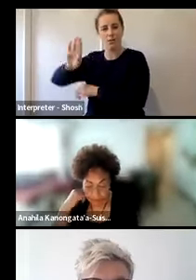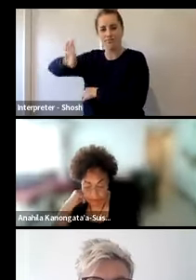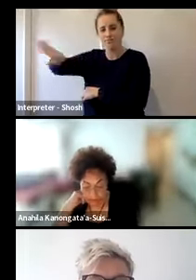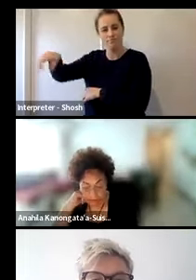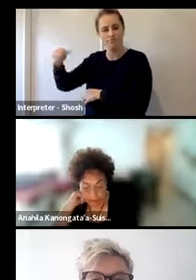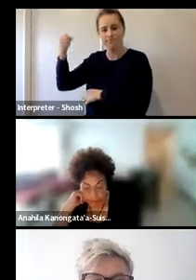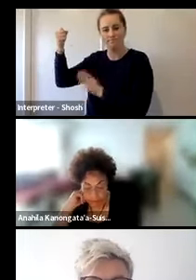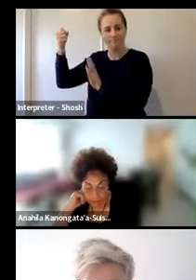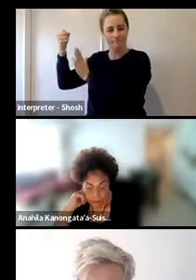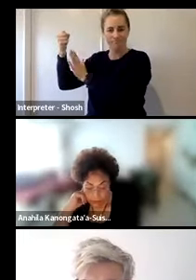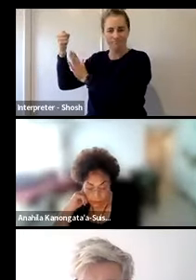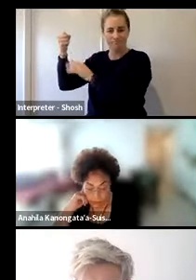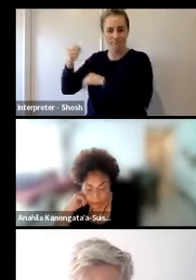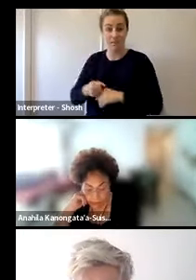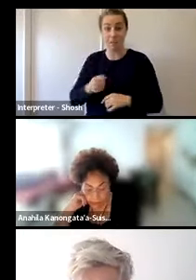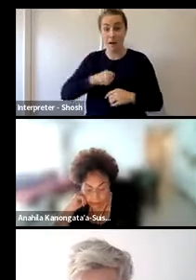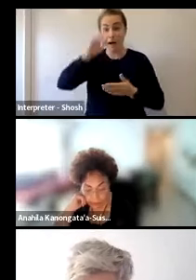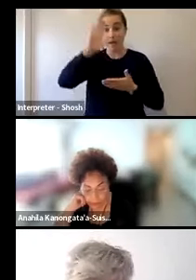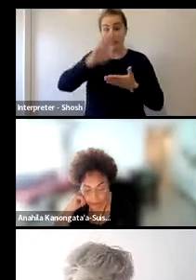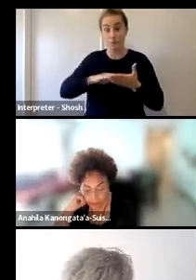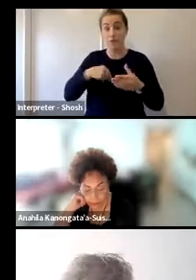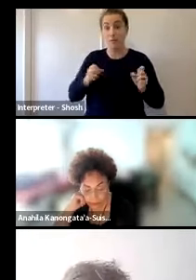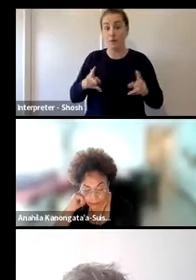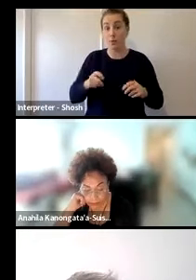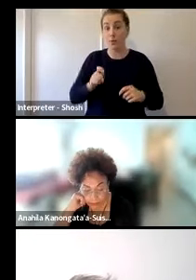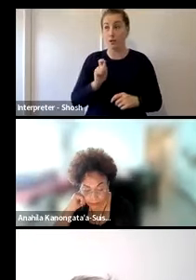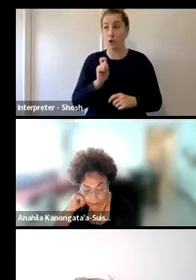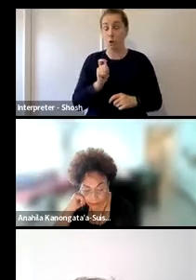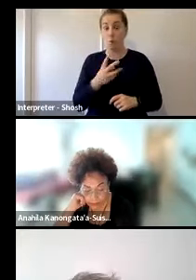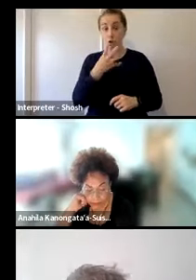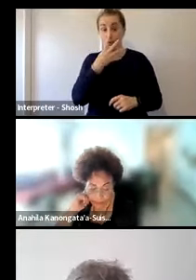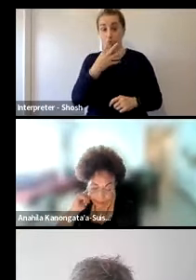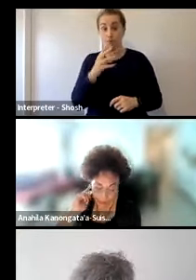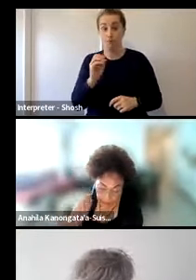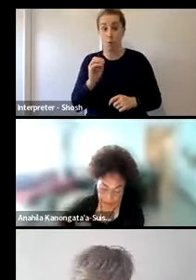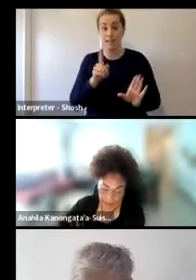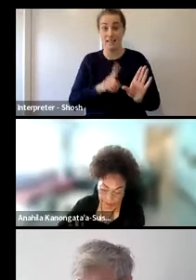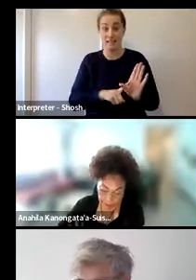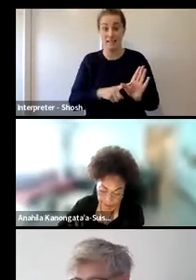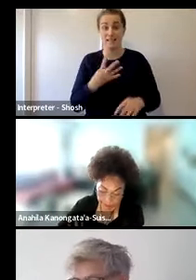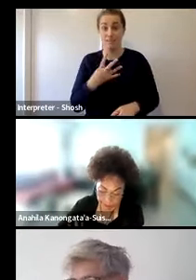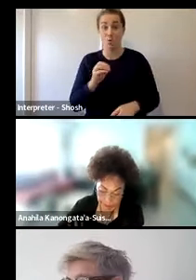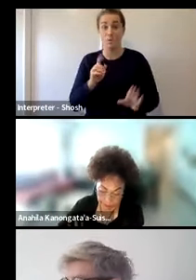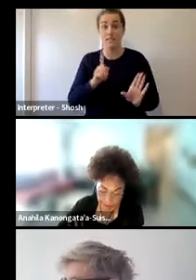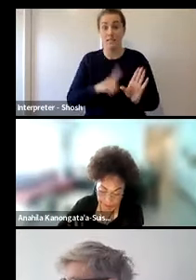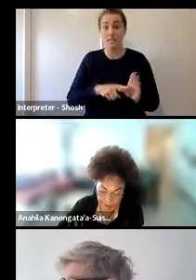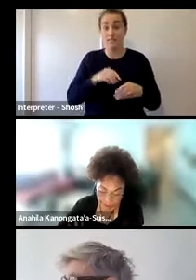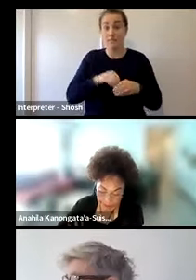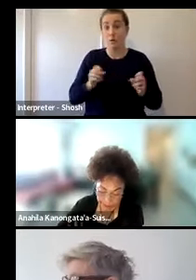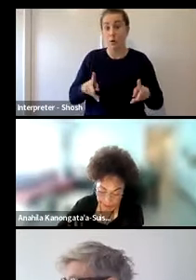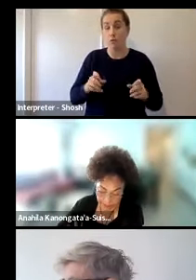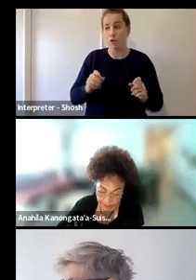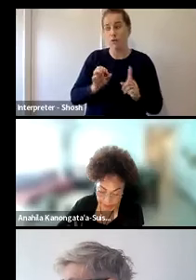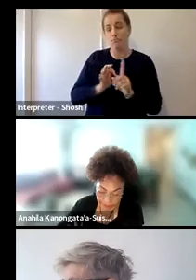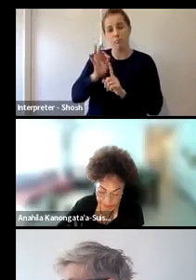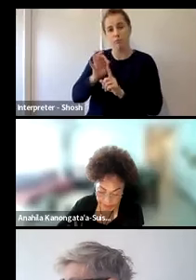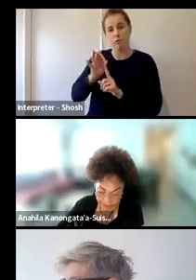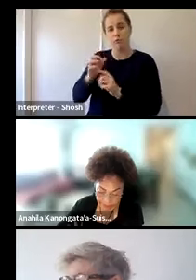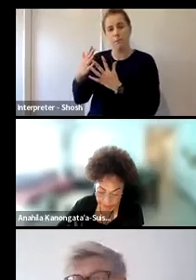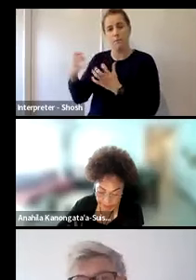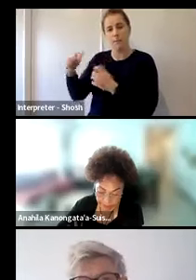In my experience, I've been in a wheelchair nearly 40 years, and in my experience, there's been huge improvement around public